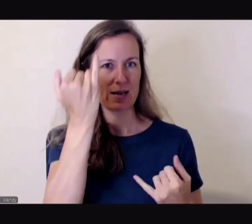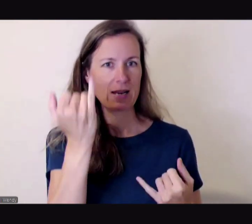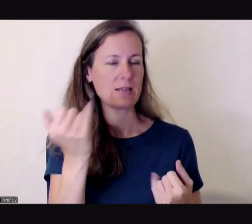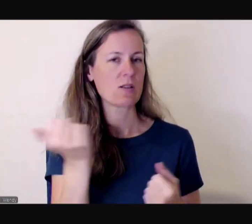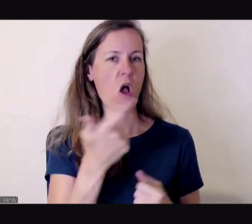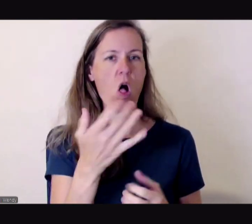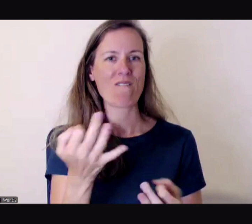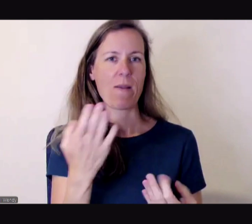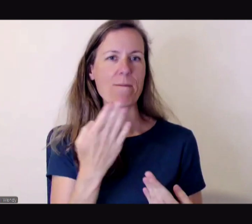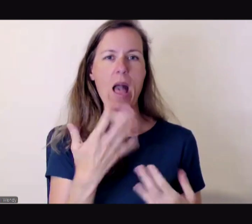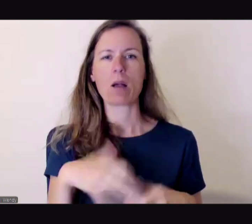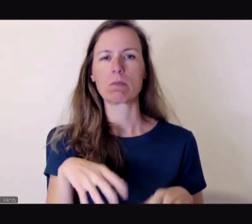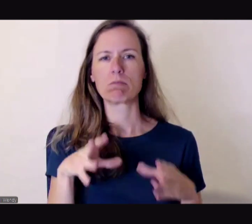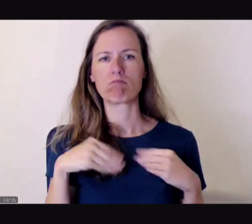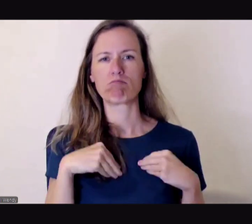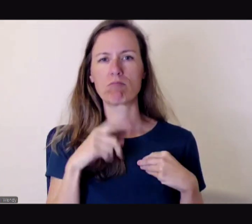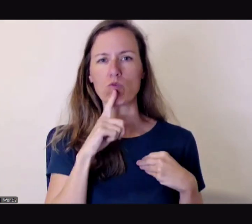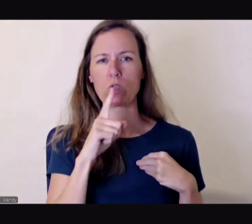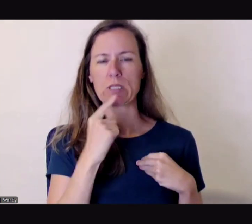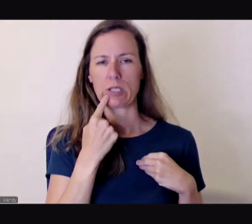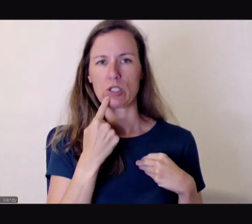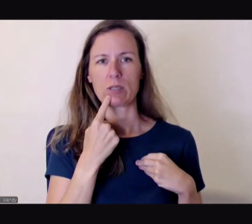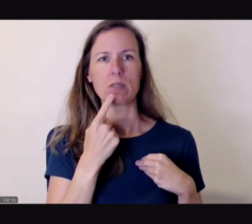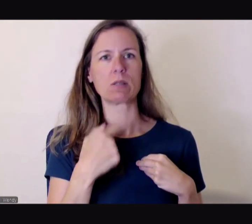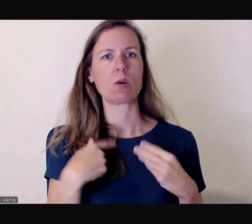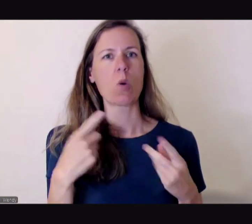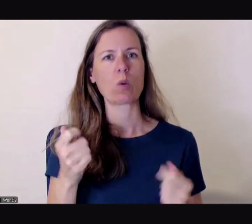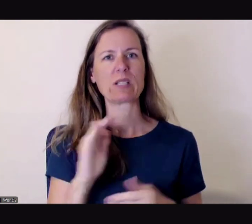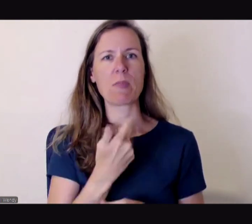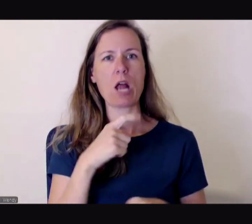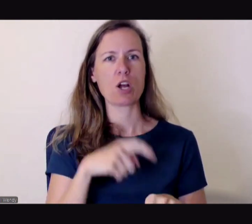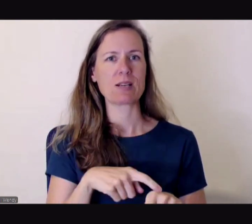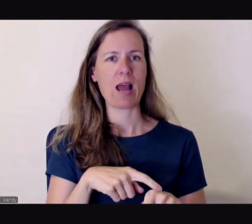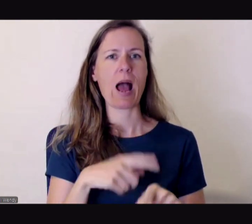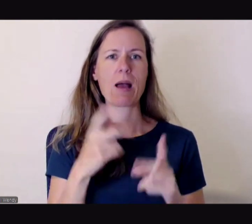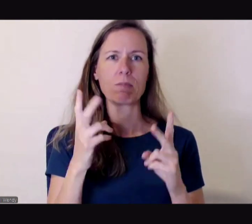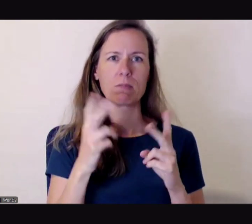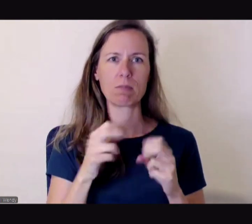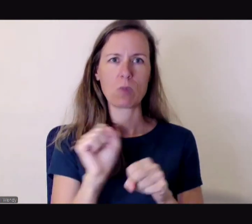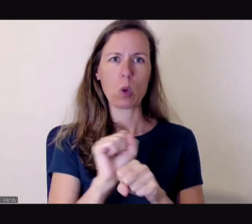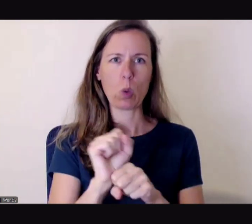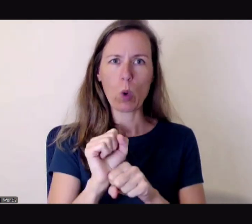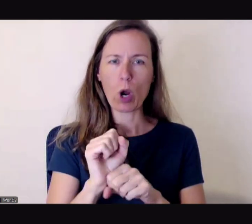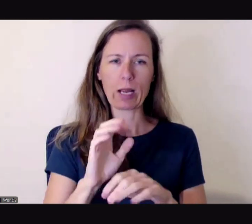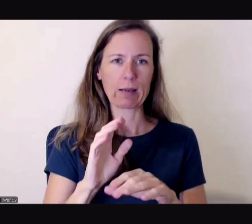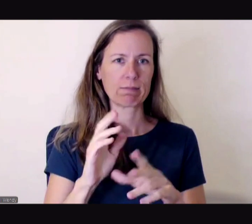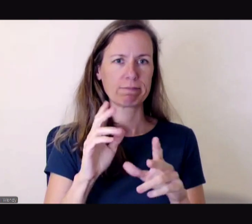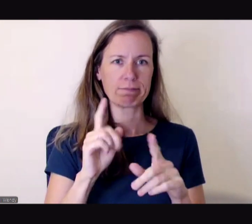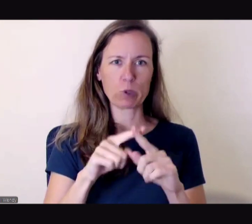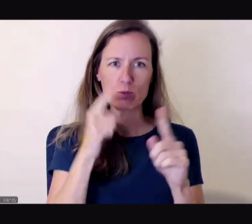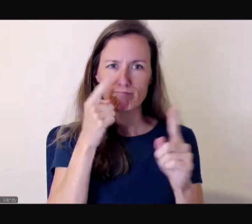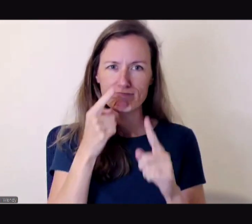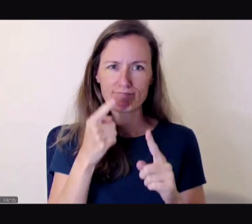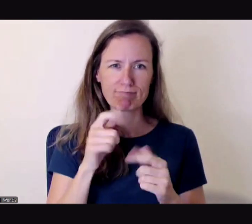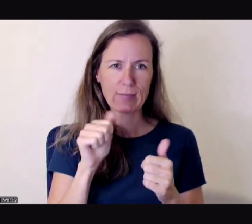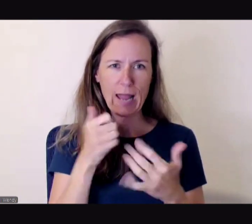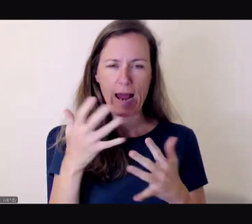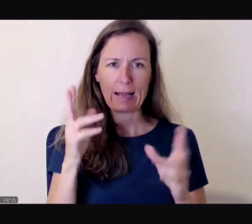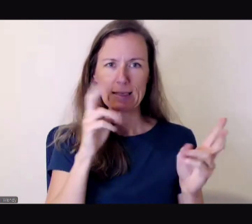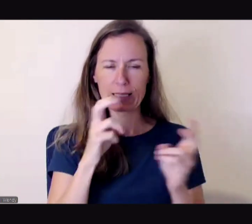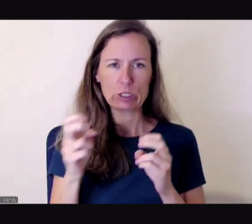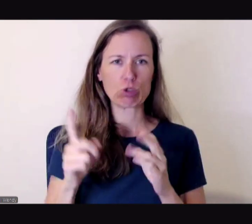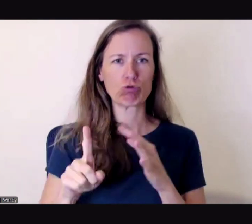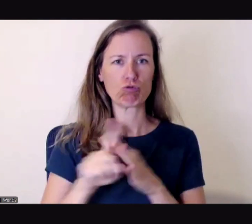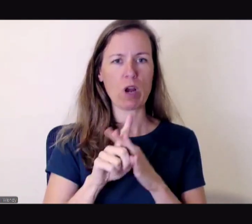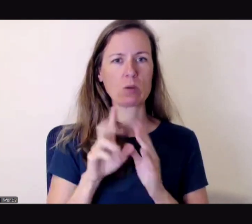we spend our time doing due diligence on anything raised with us because it's important, and we value what our fellow Cheverlyans bring